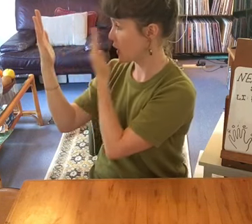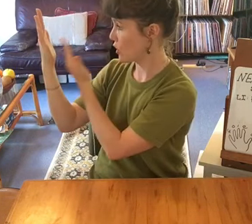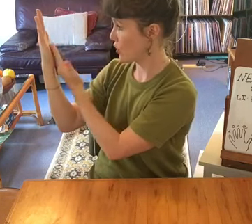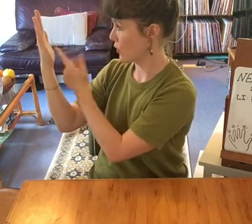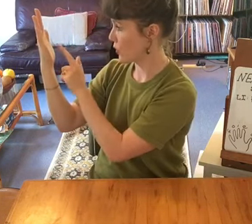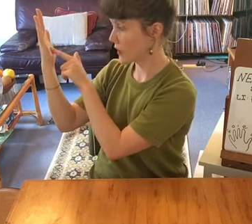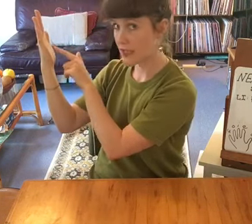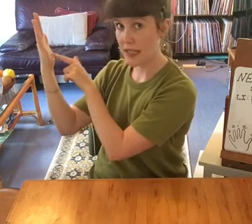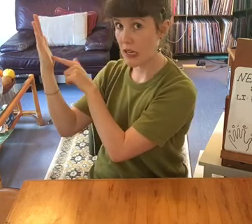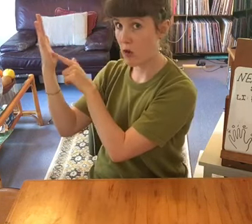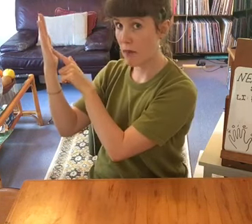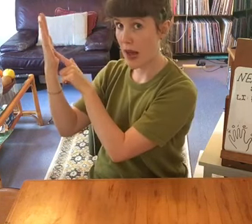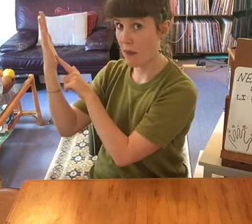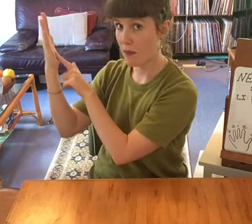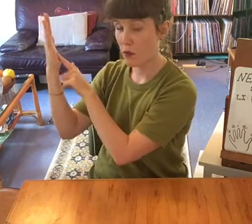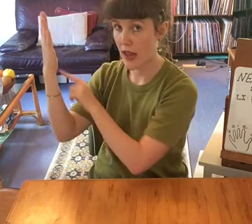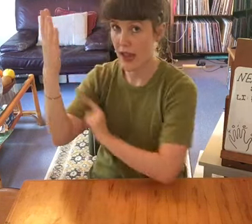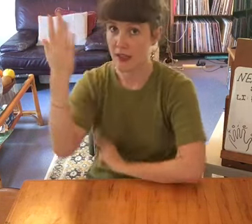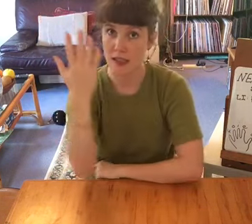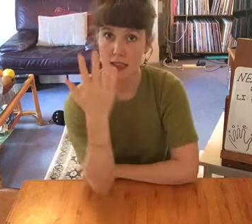you. You can see your palm of your hand.